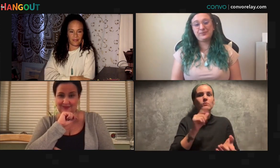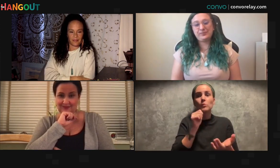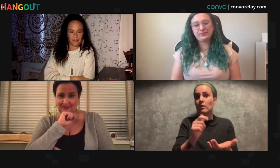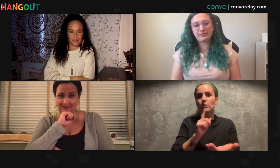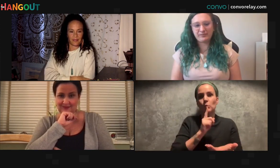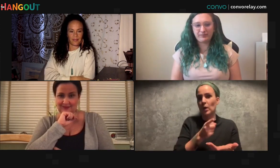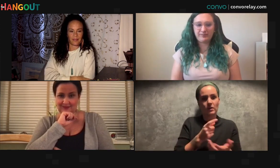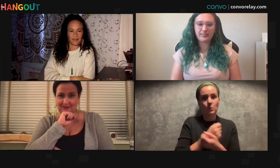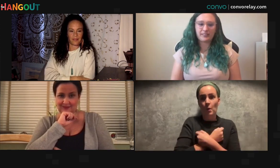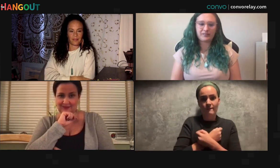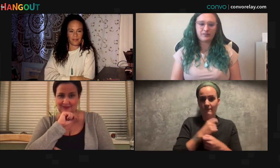life,